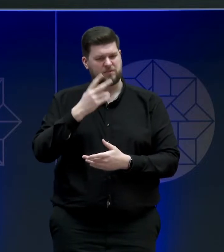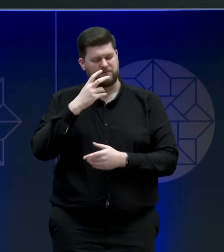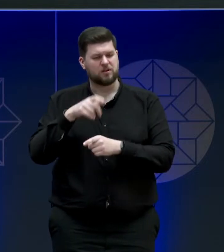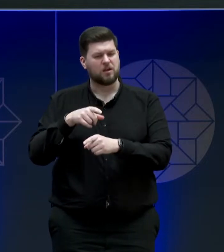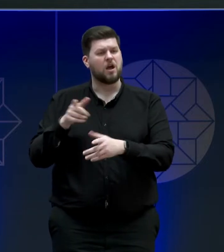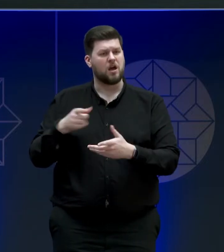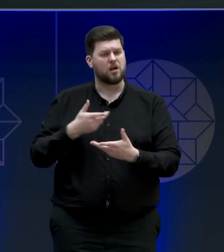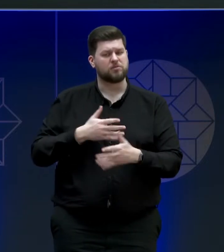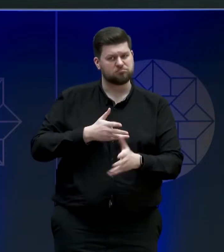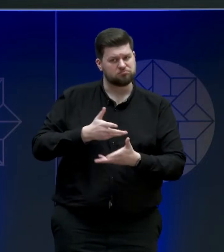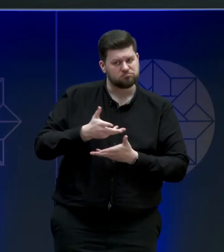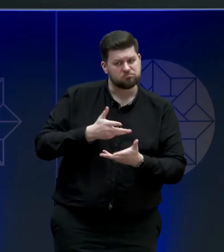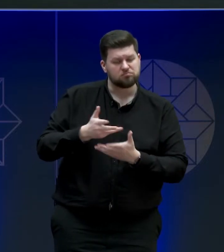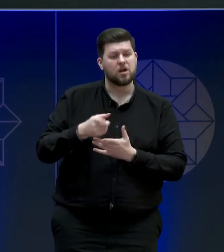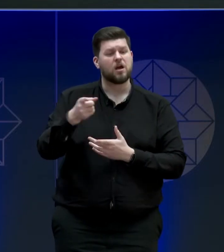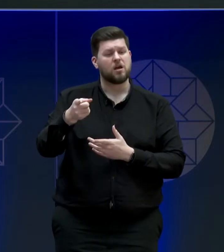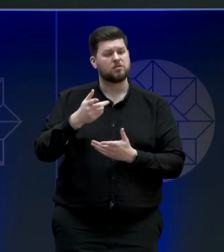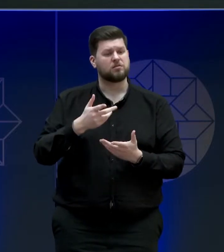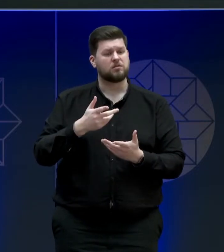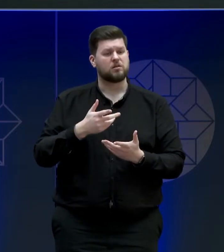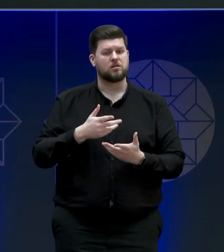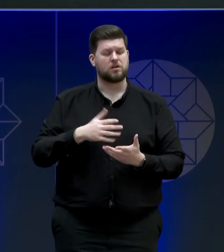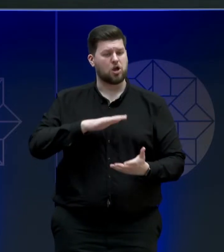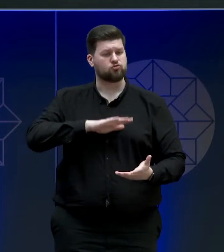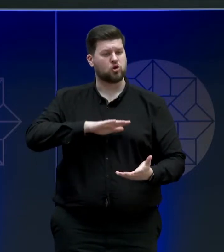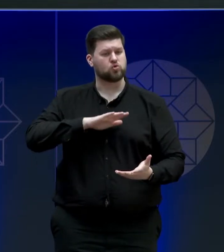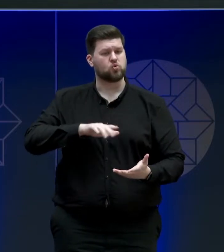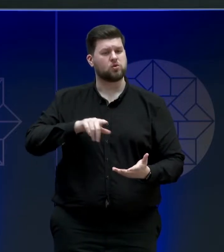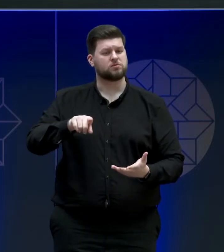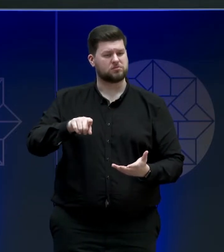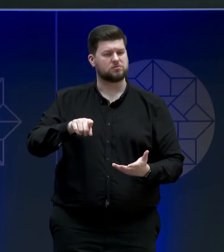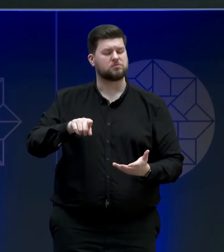was reassured about the